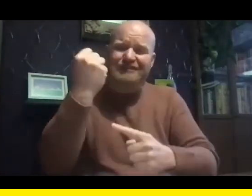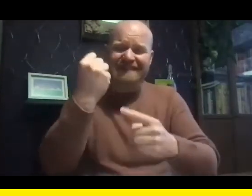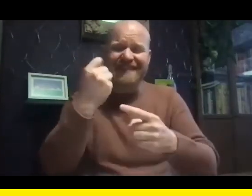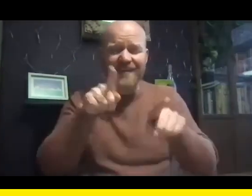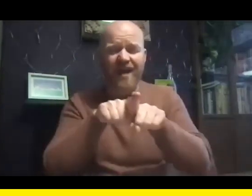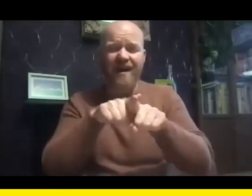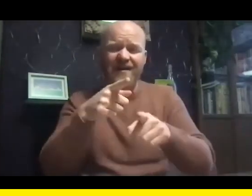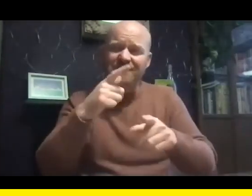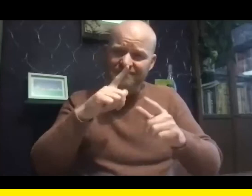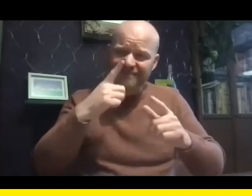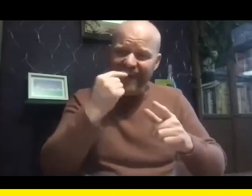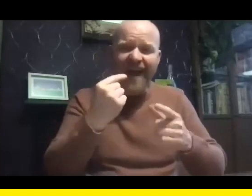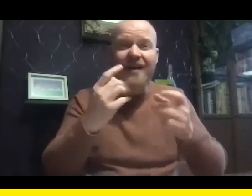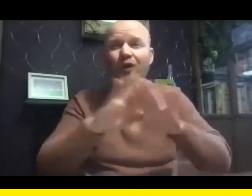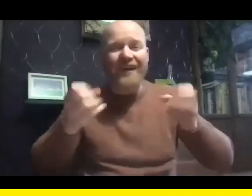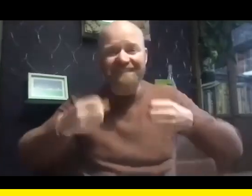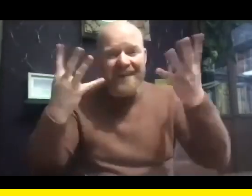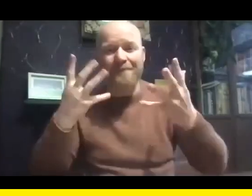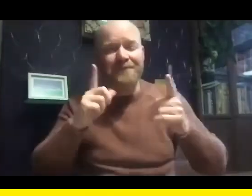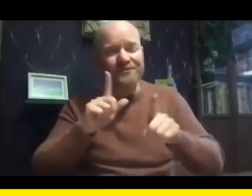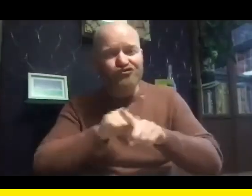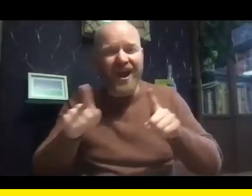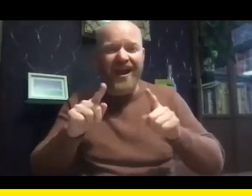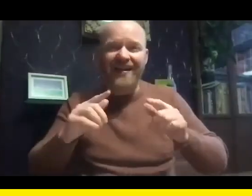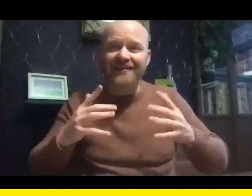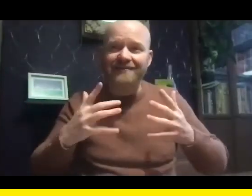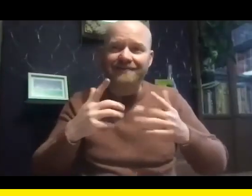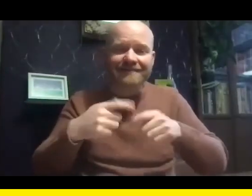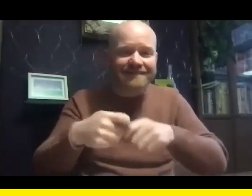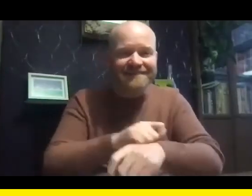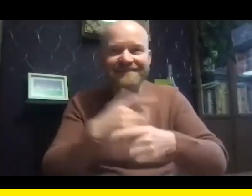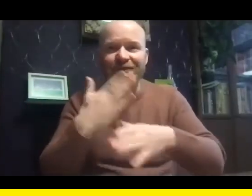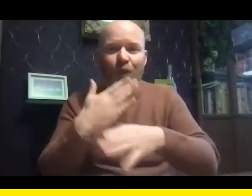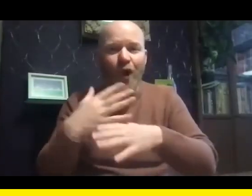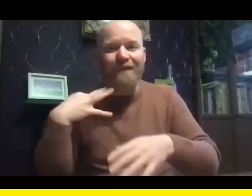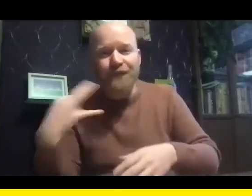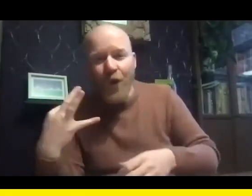It makes you feel confident. You feel you can achieve, and that's what I would say to you